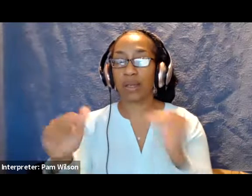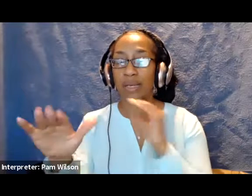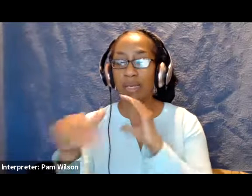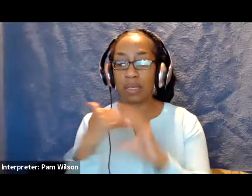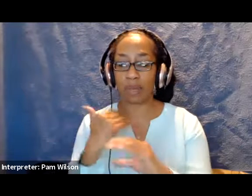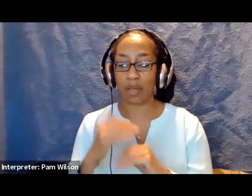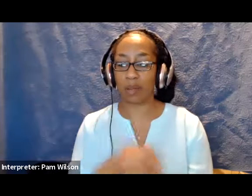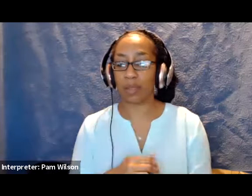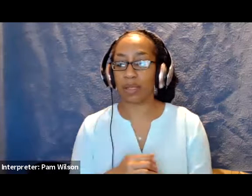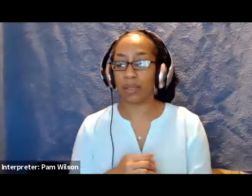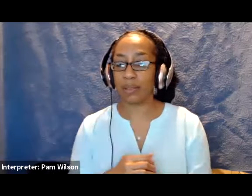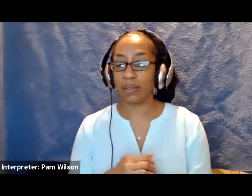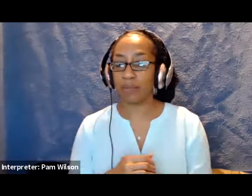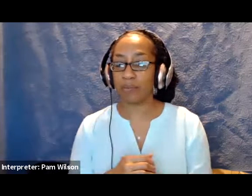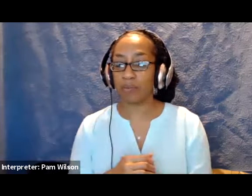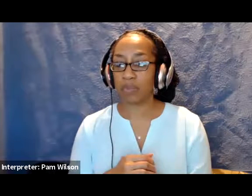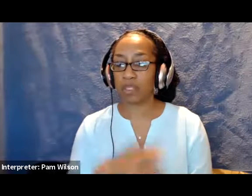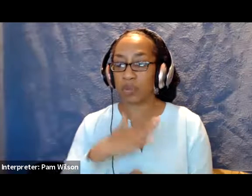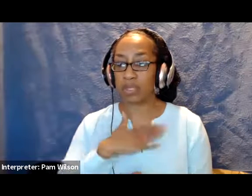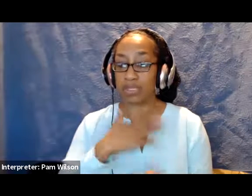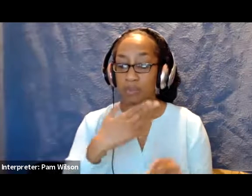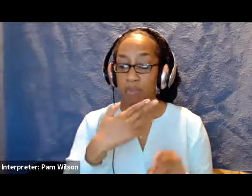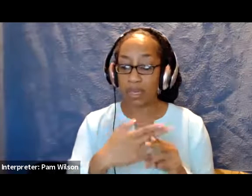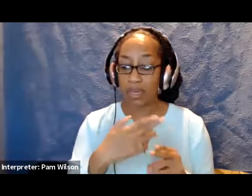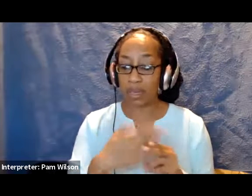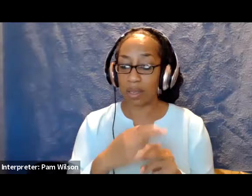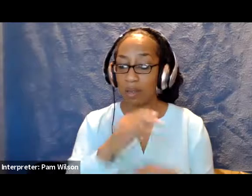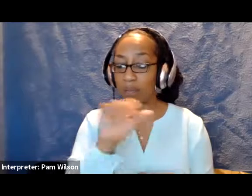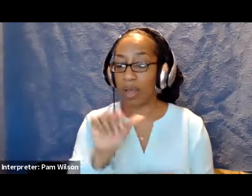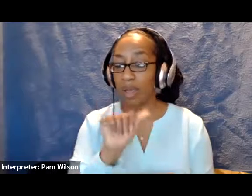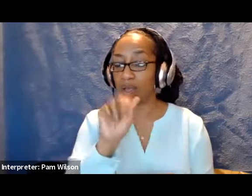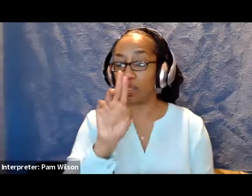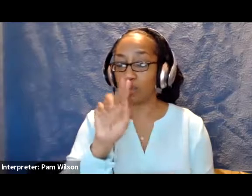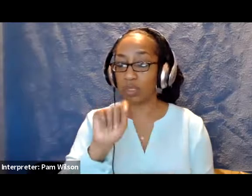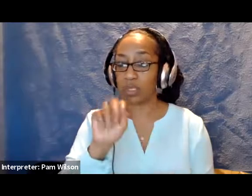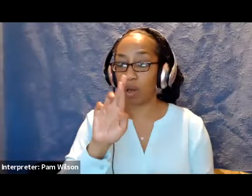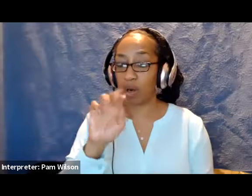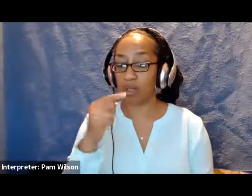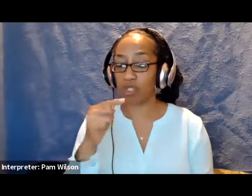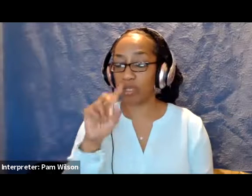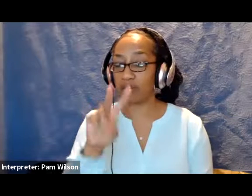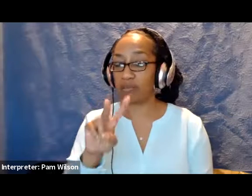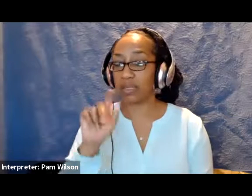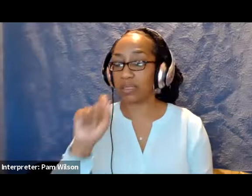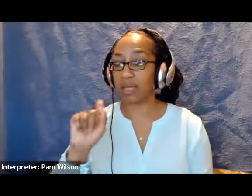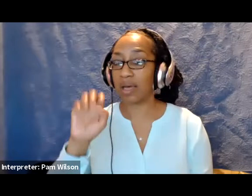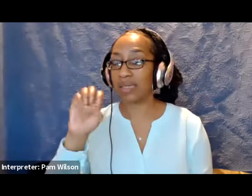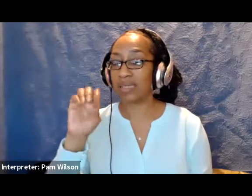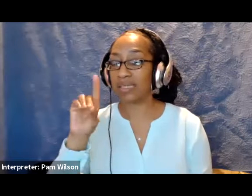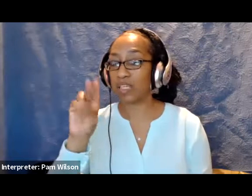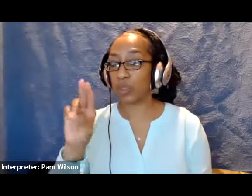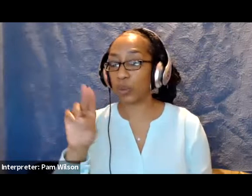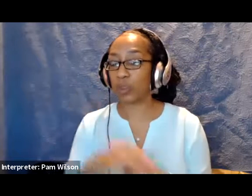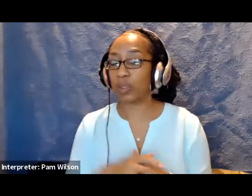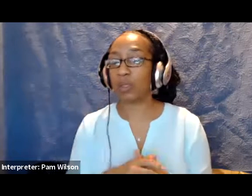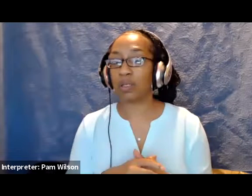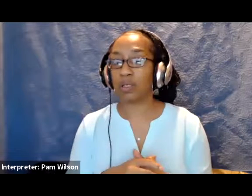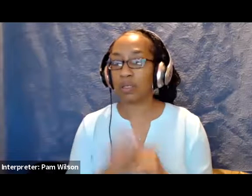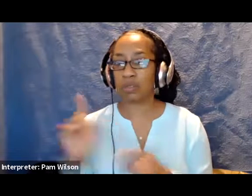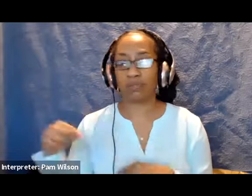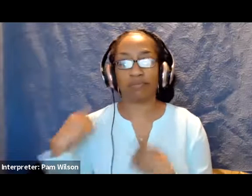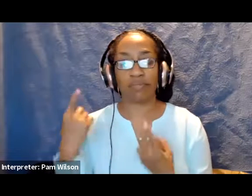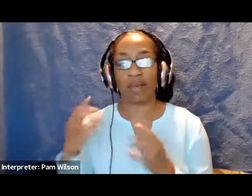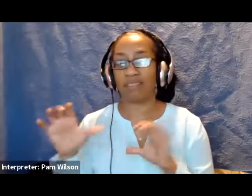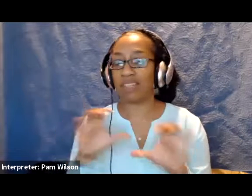And I've done this for almost 20 years, and I left my email address off the presentation. Like I said, you're always going to make mistakes,